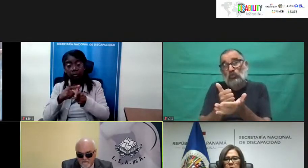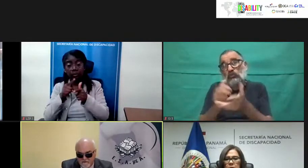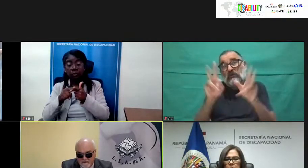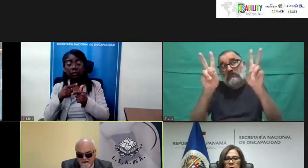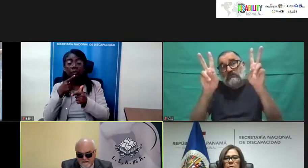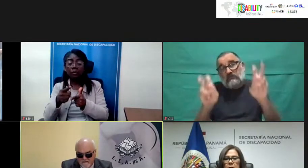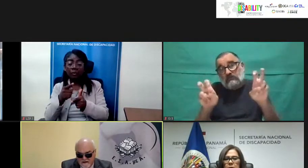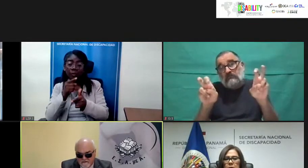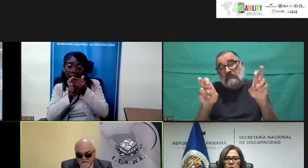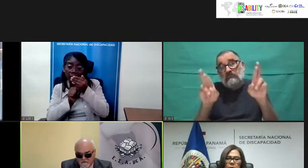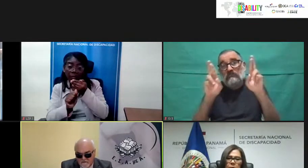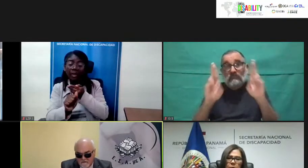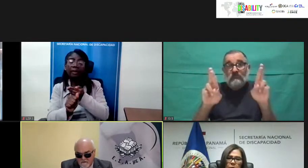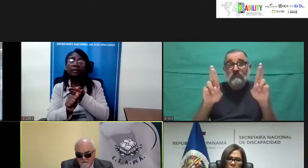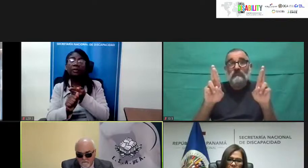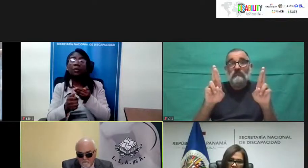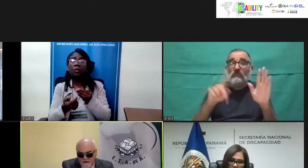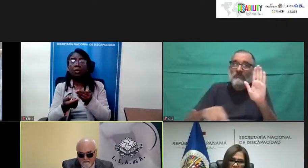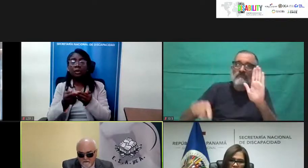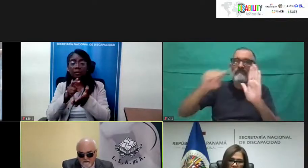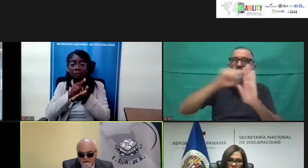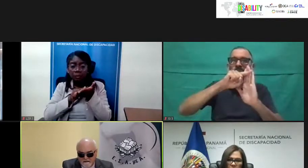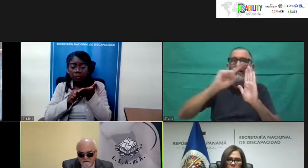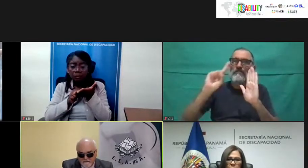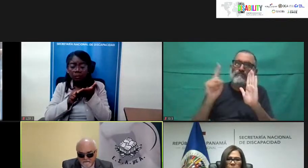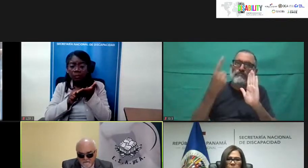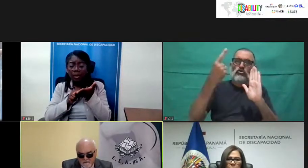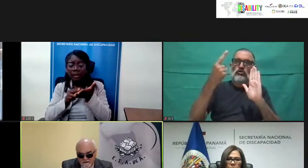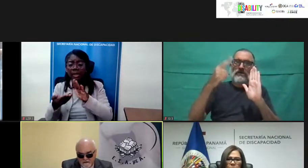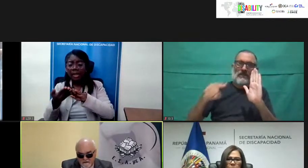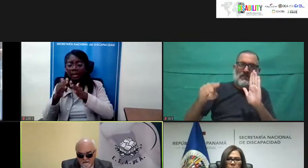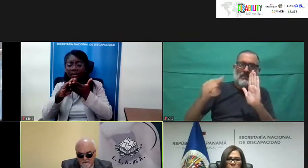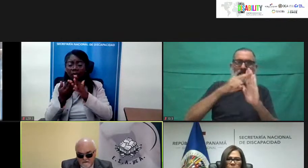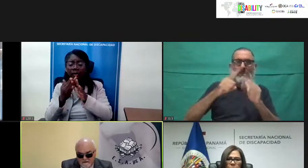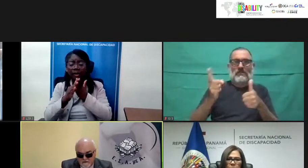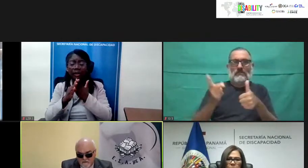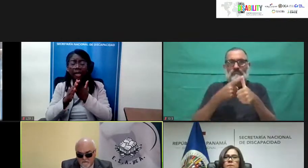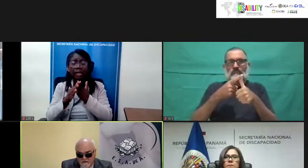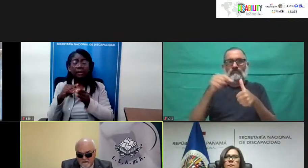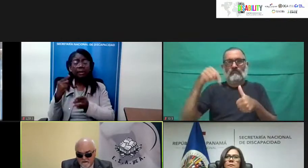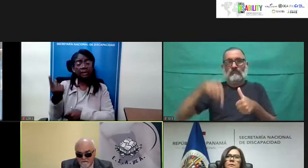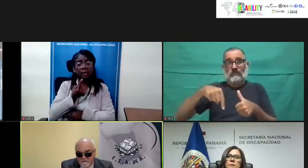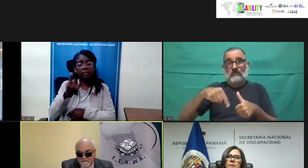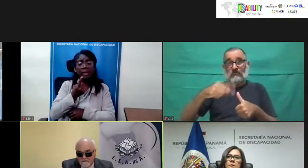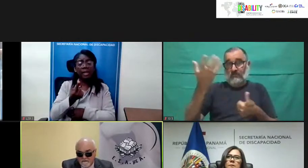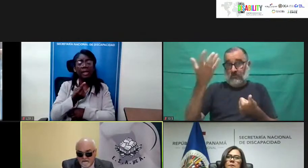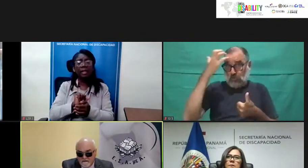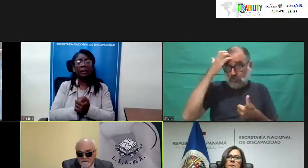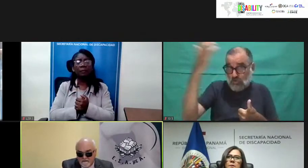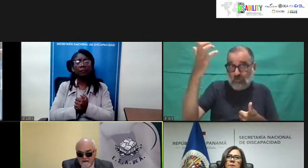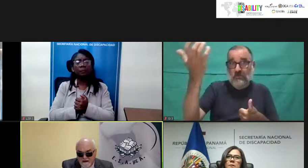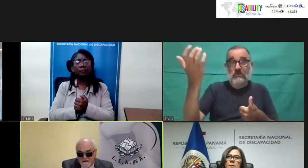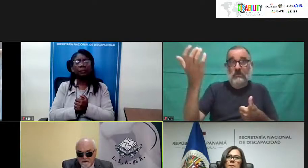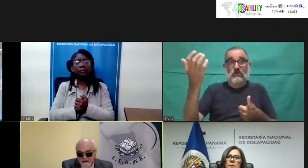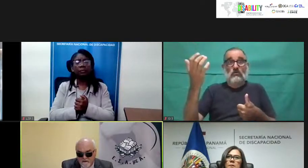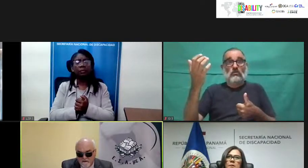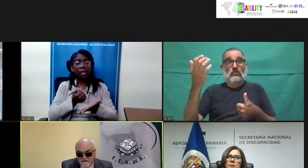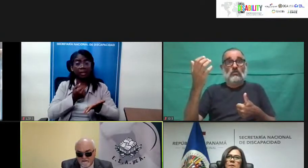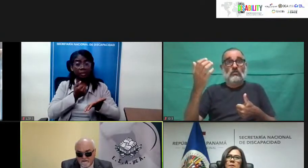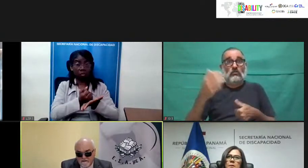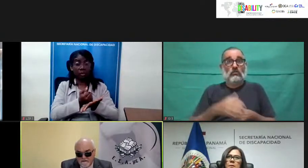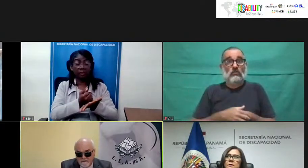civil society sector once again it has to be they are